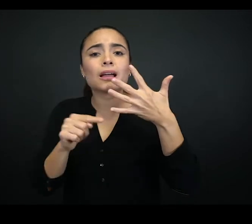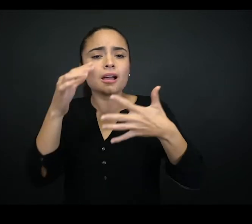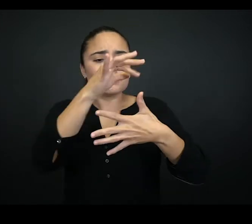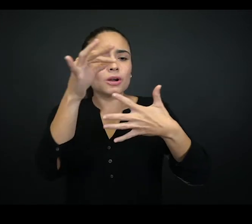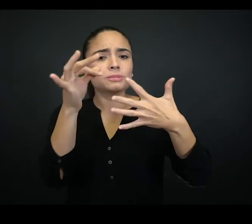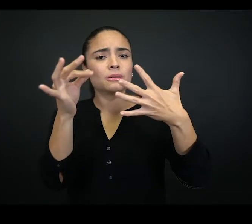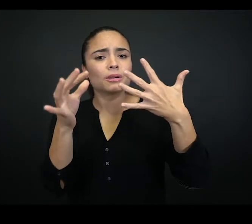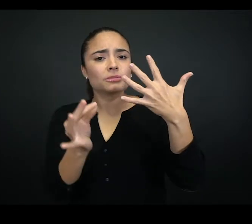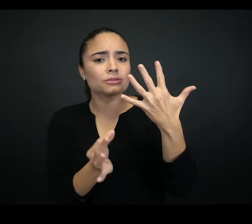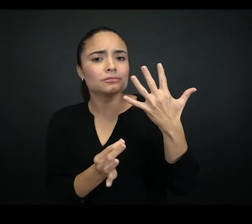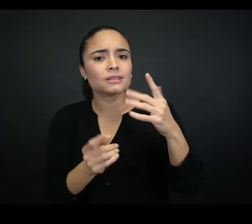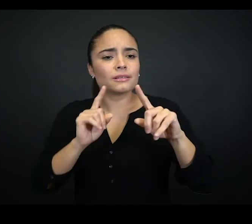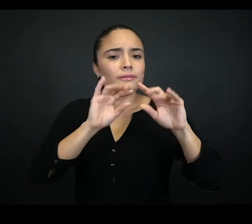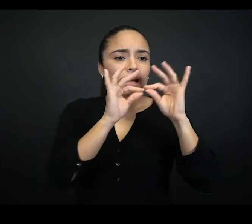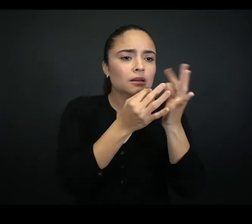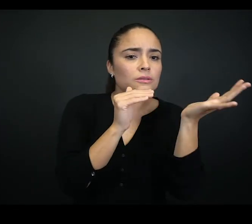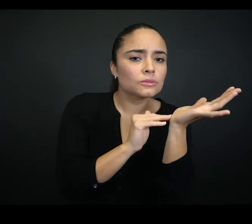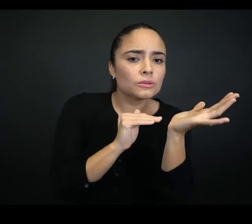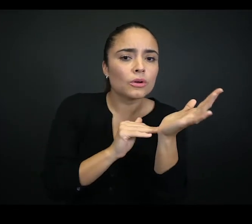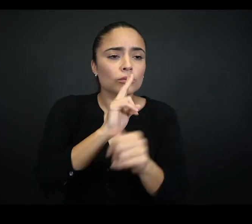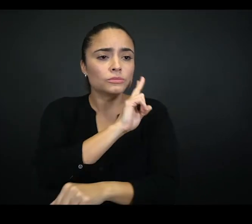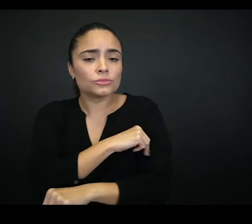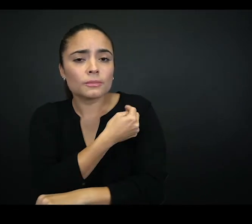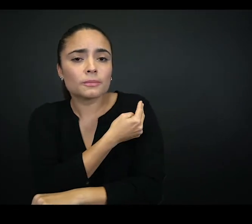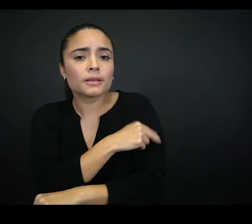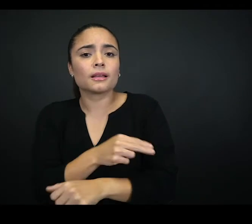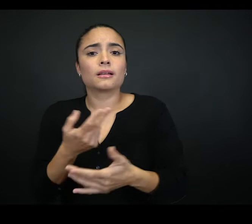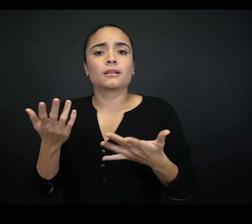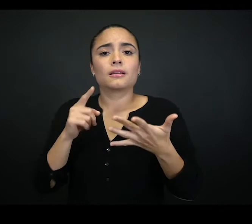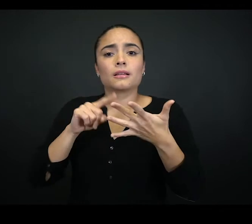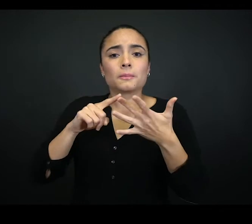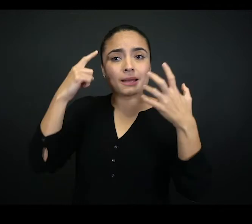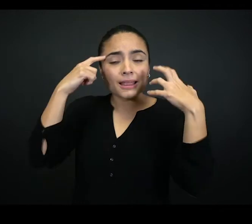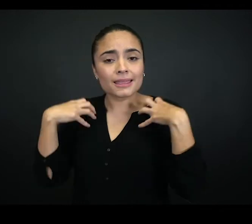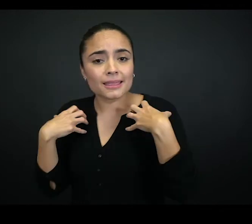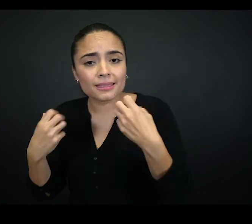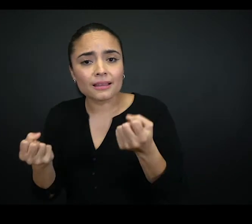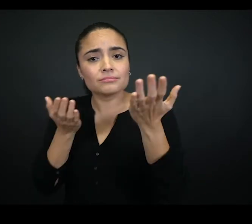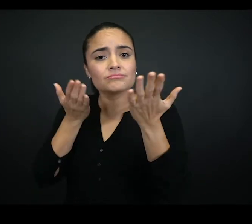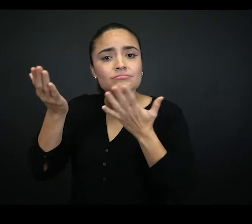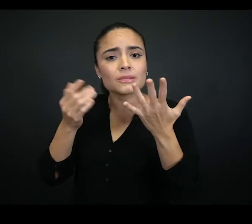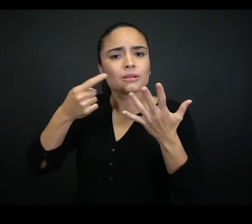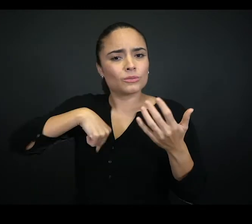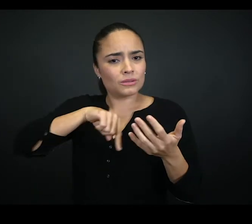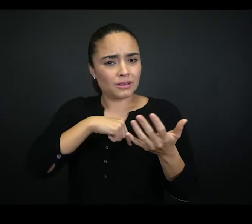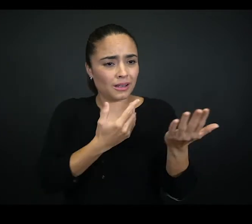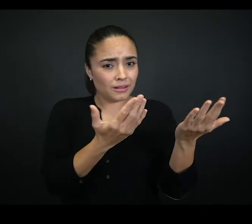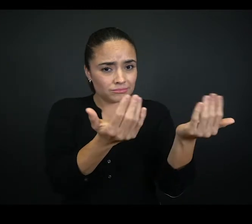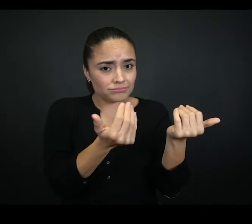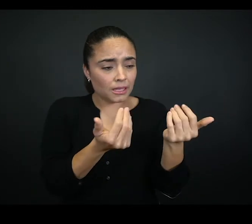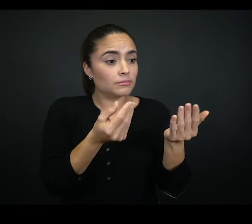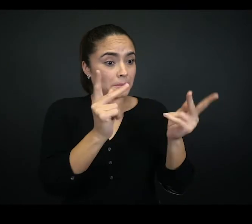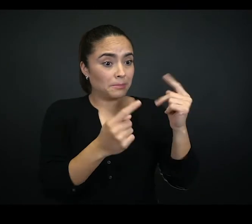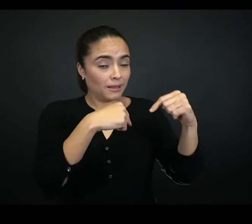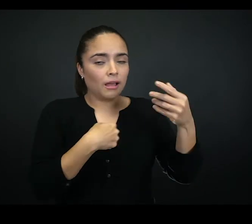in and helping them get what they need. So it's really a wraparound kind of a thing. It's about the individual, not the